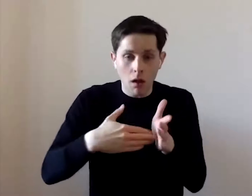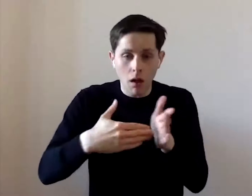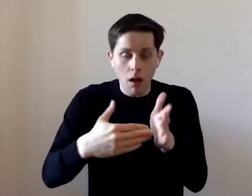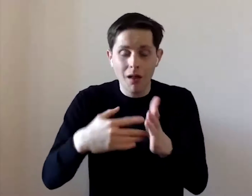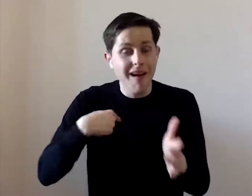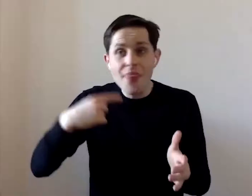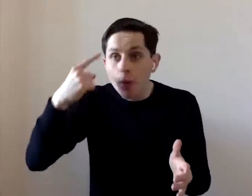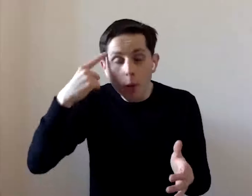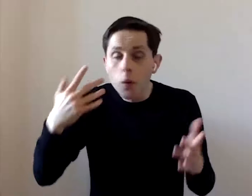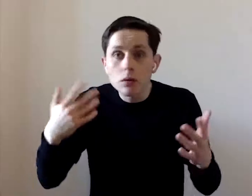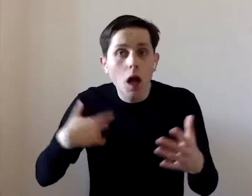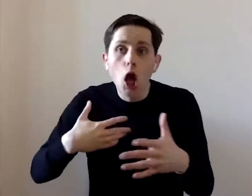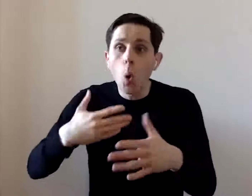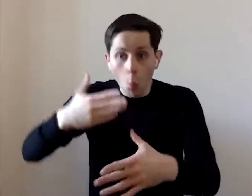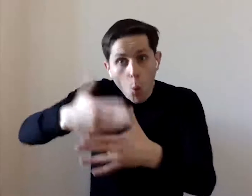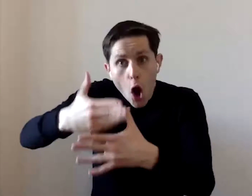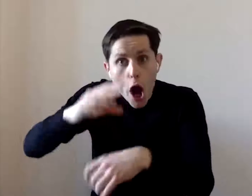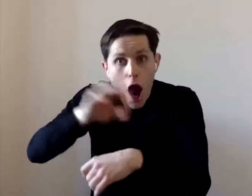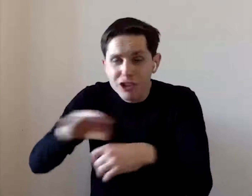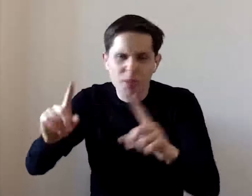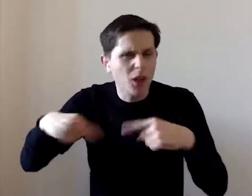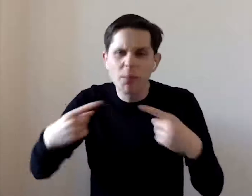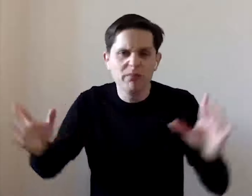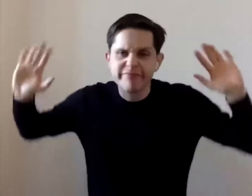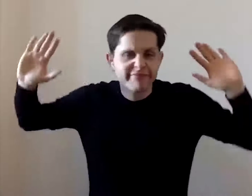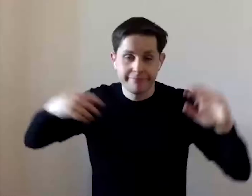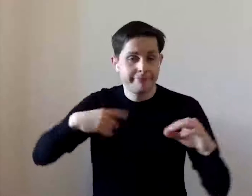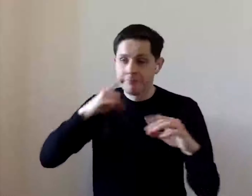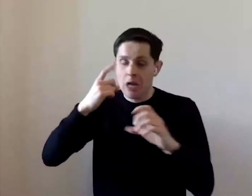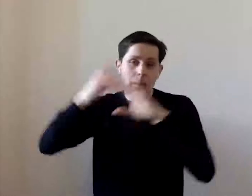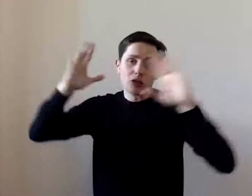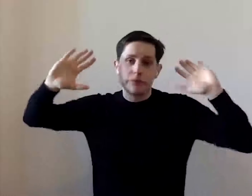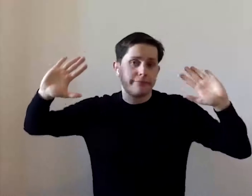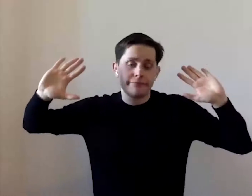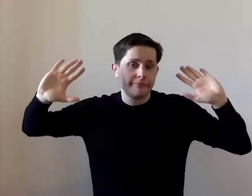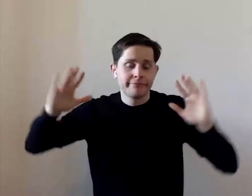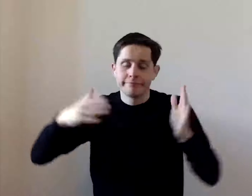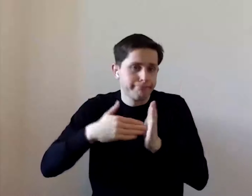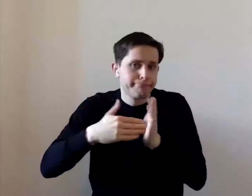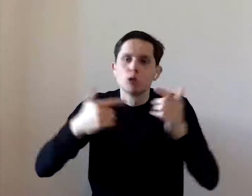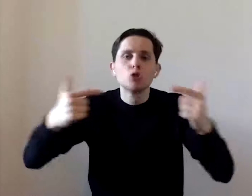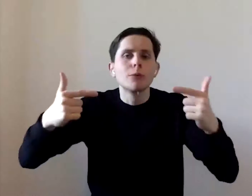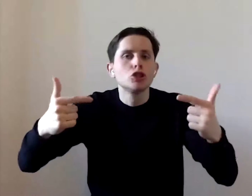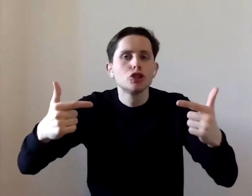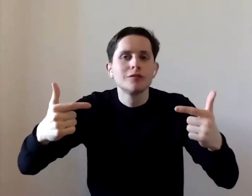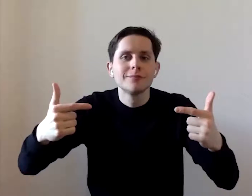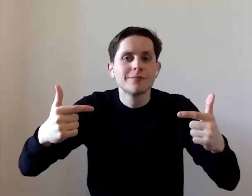think probably quite like a lot of people out there was thinking, I cannot imagine myself doing architecture. I think for me,